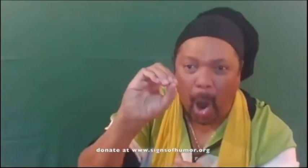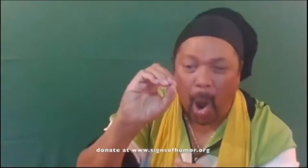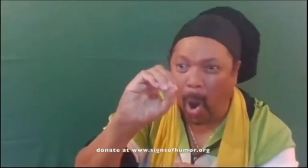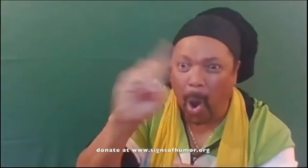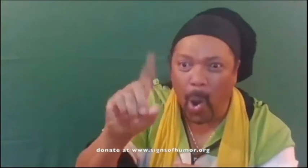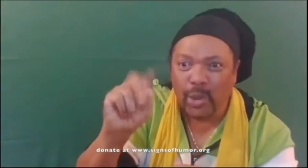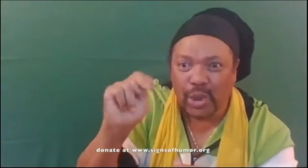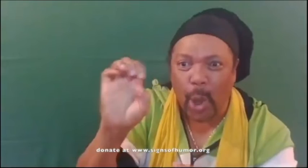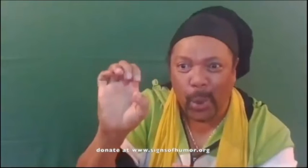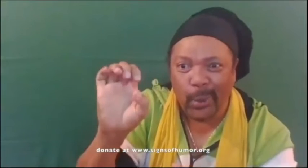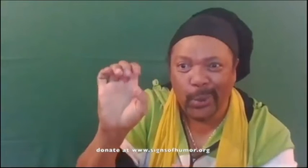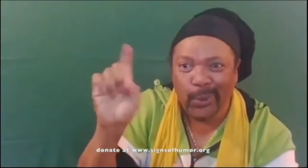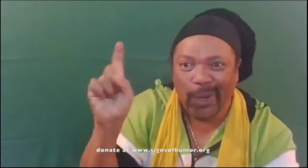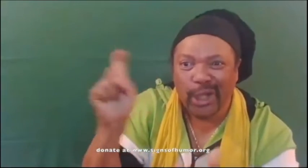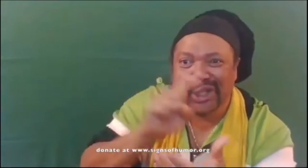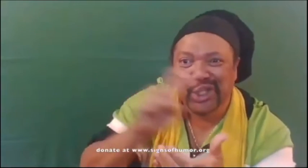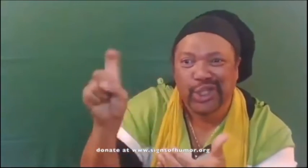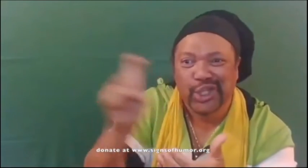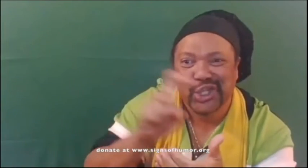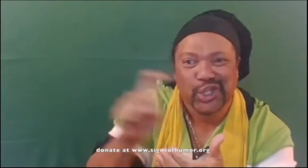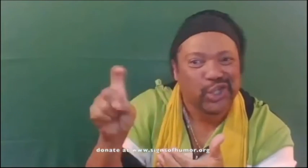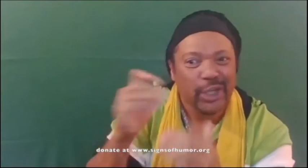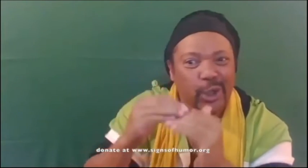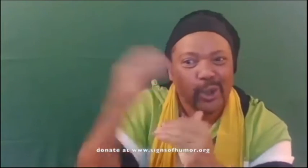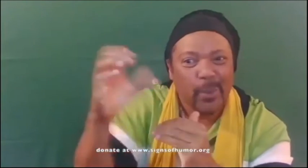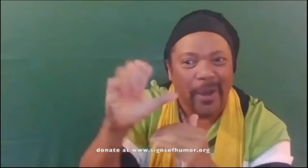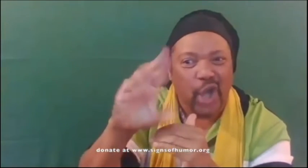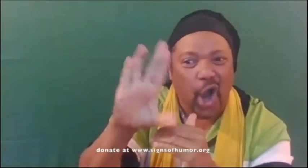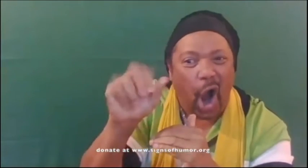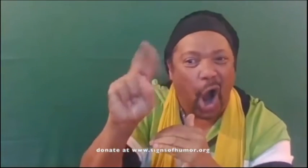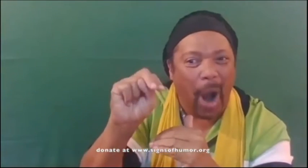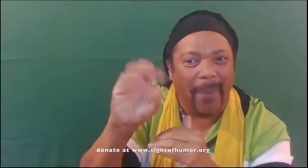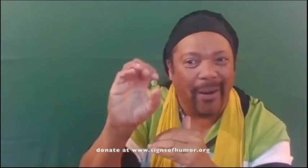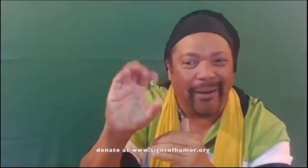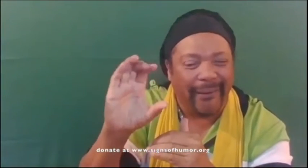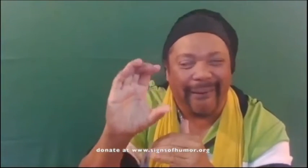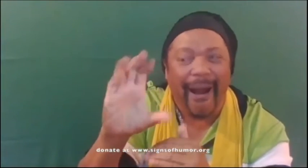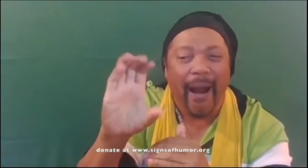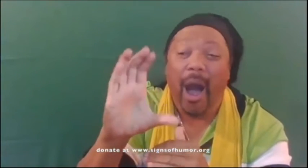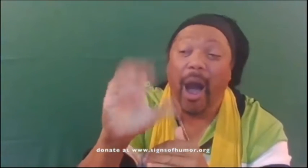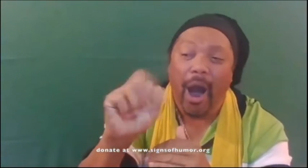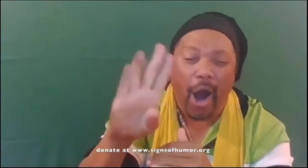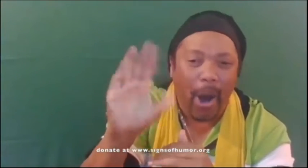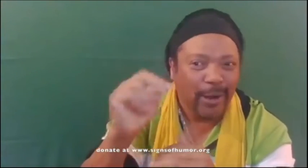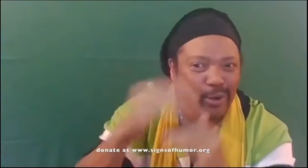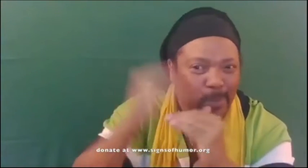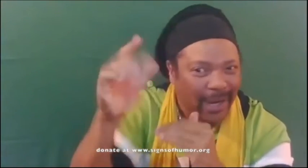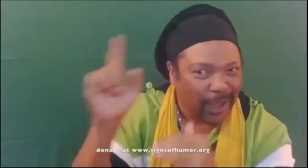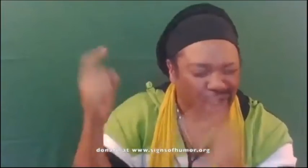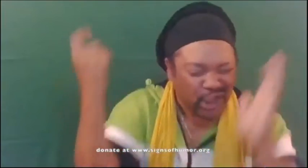stuff, all kind of just stuff that just messes up the ozone layer just to keep it in place. Is way too much. You know, way too much. Way